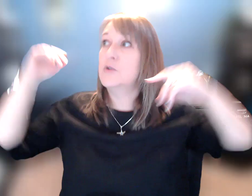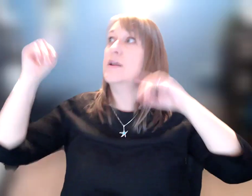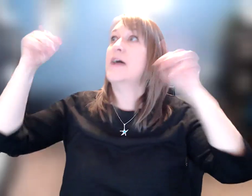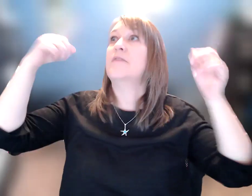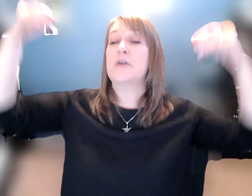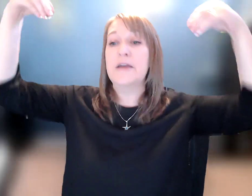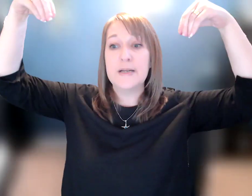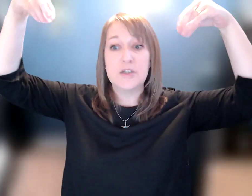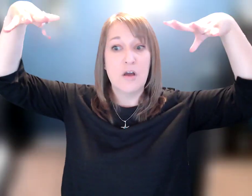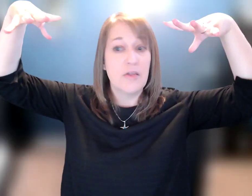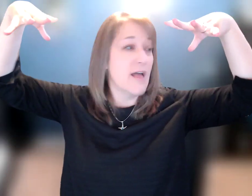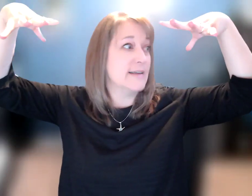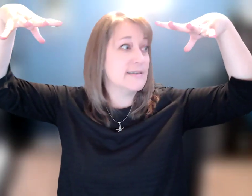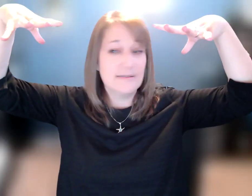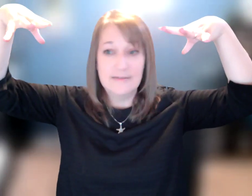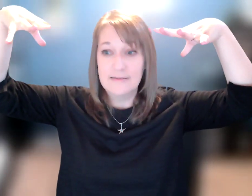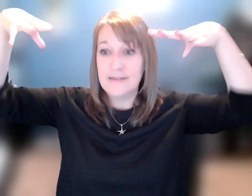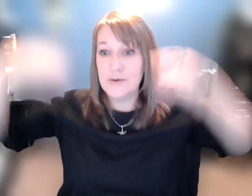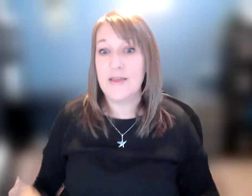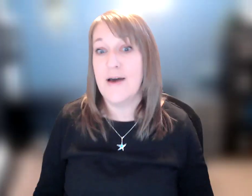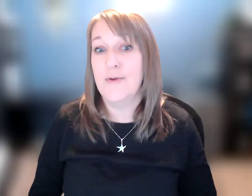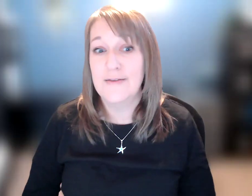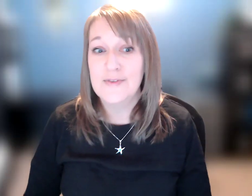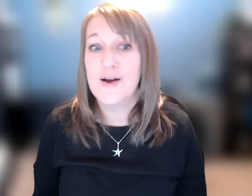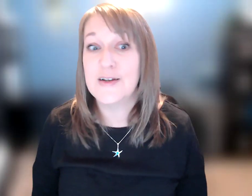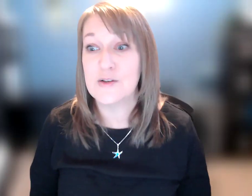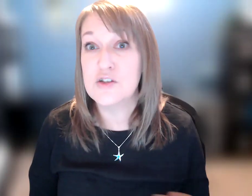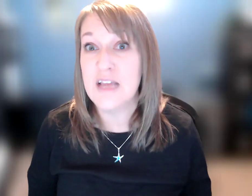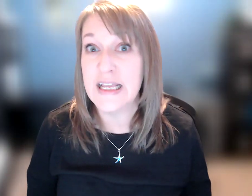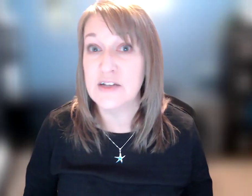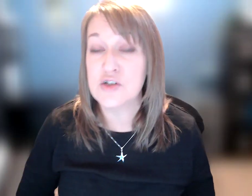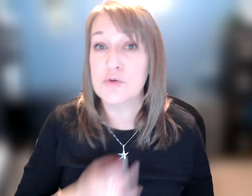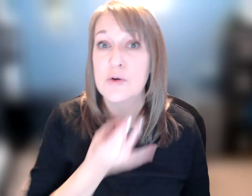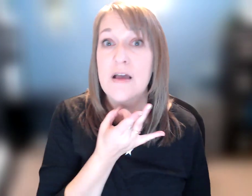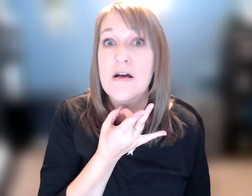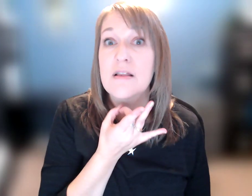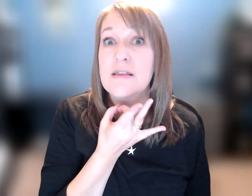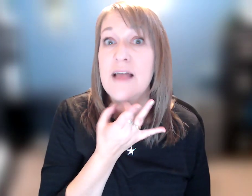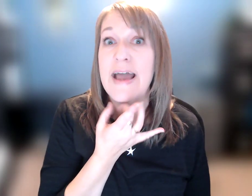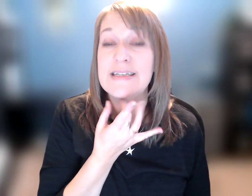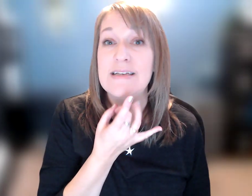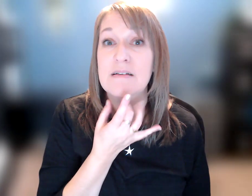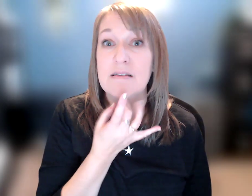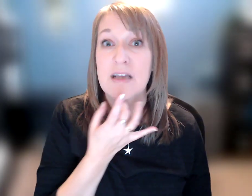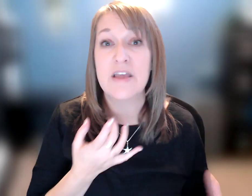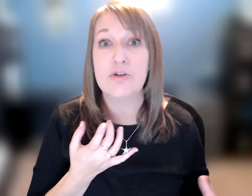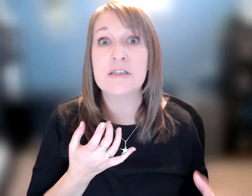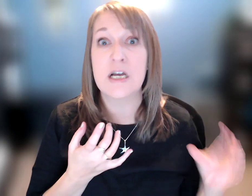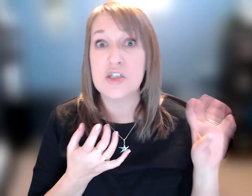want to have, okay, everybody turn on the lights, it would be that way. All right, so let's do that again, just real quick. Light, the kind that you can touch, like a